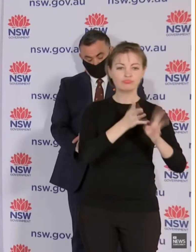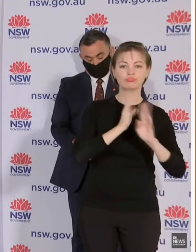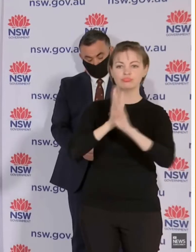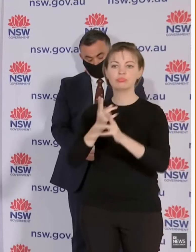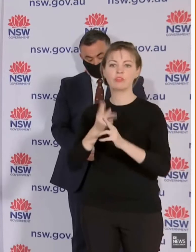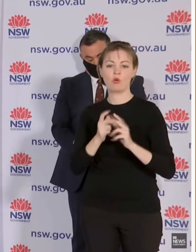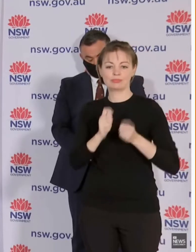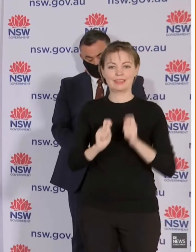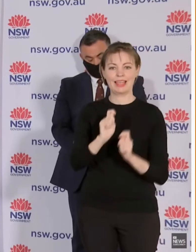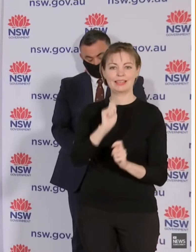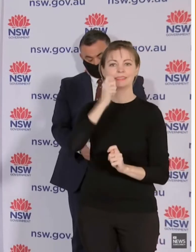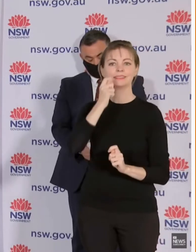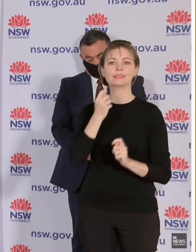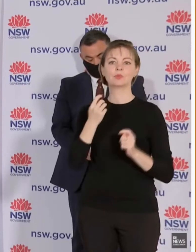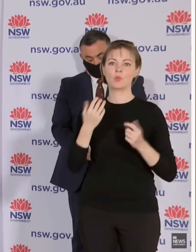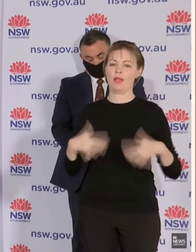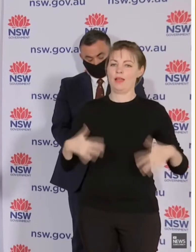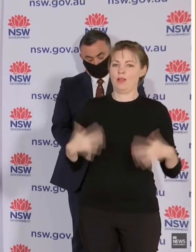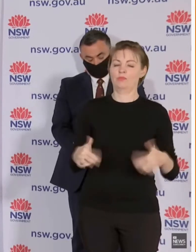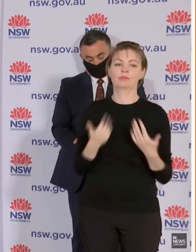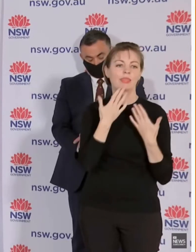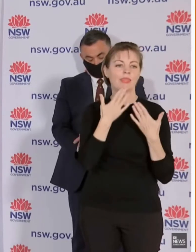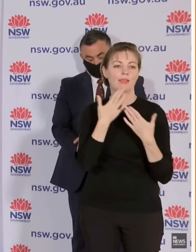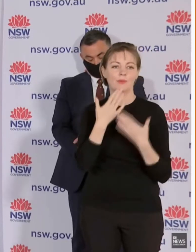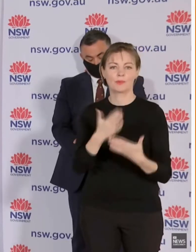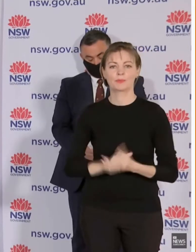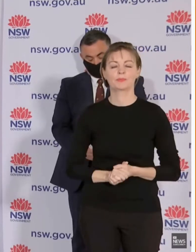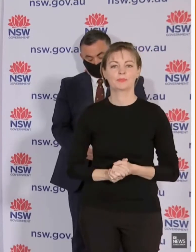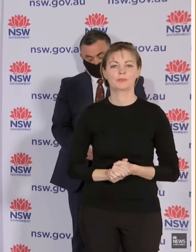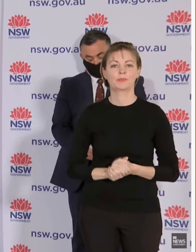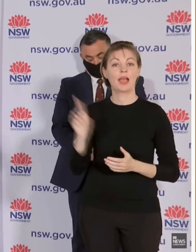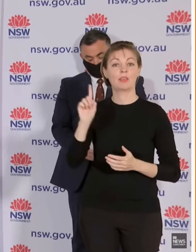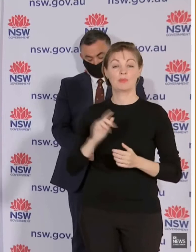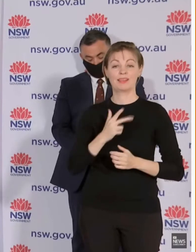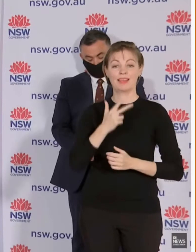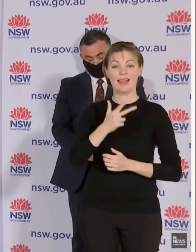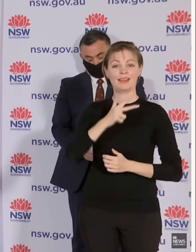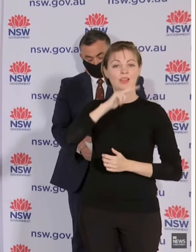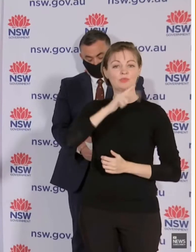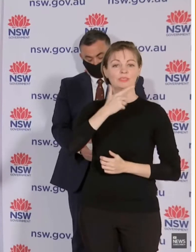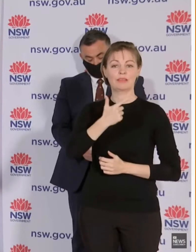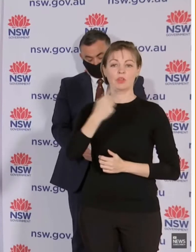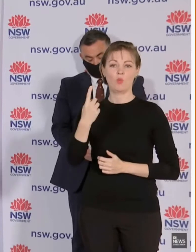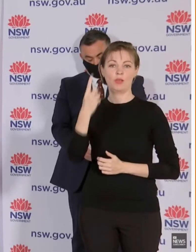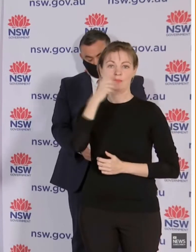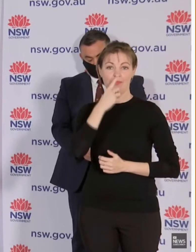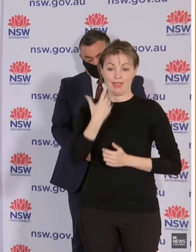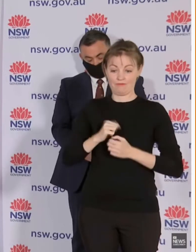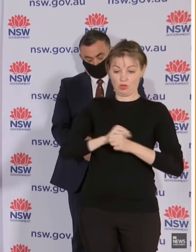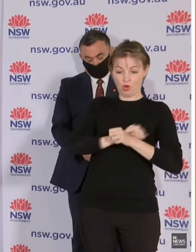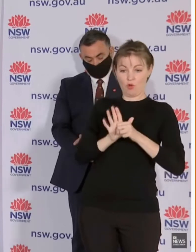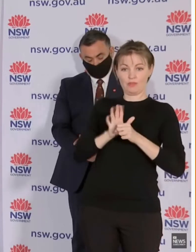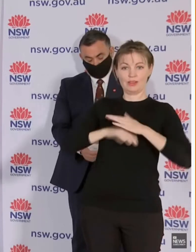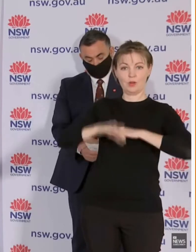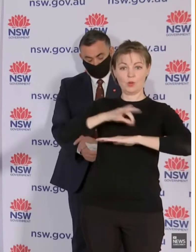130,027 tests reported at 8 p.m. last night. Thank you. There are currently 871 COVID cases admitted to